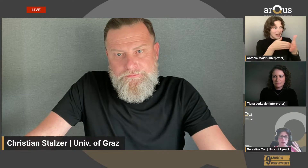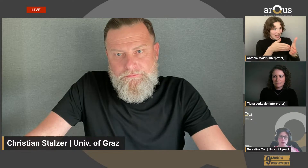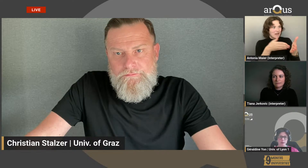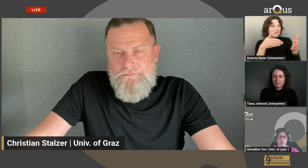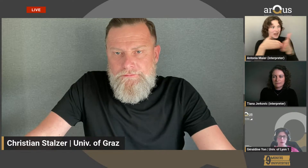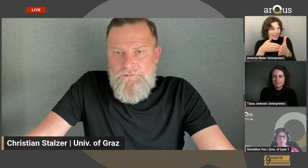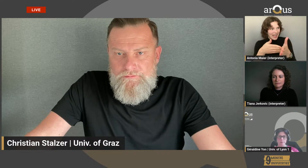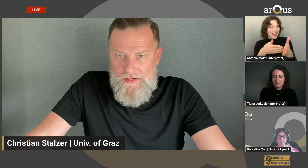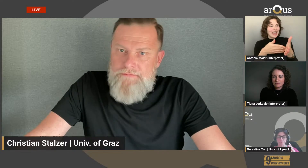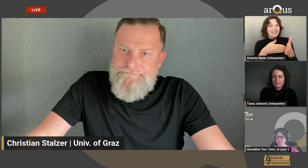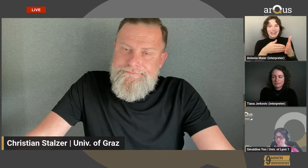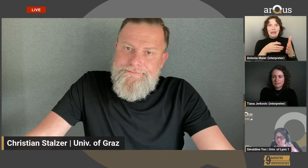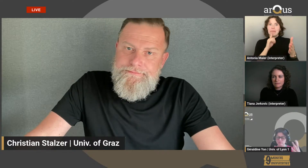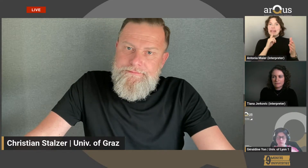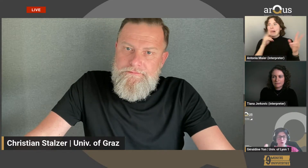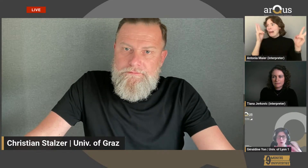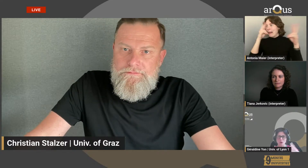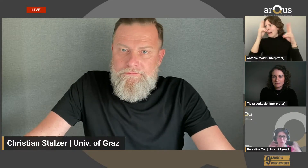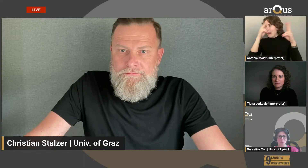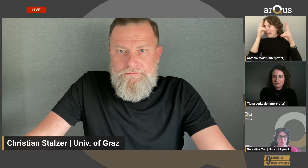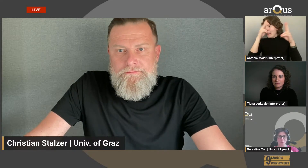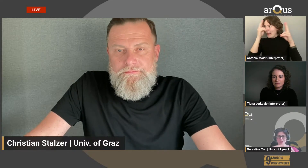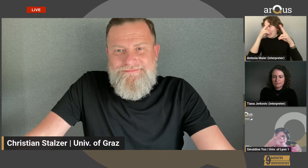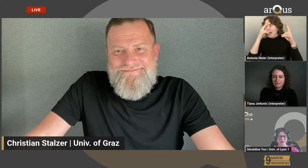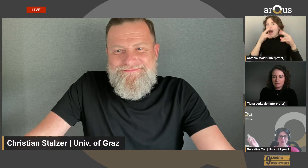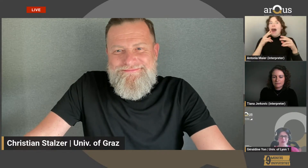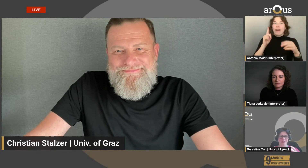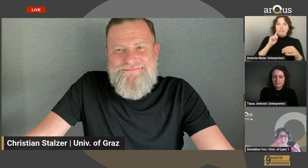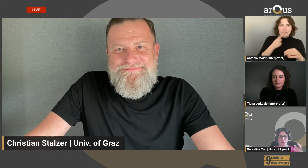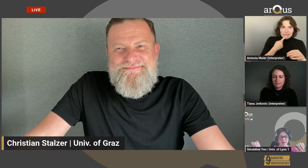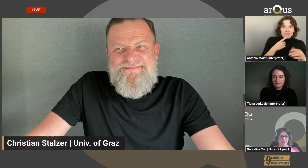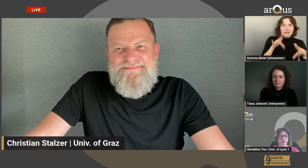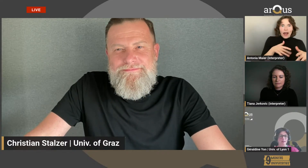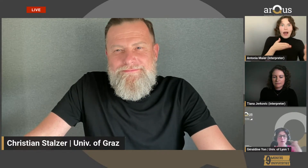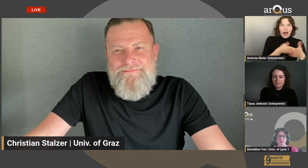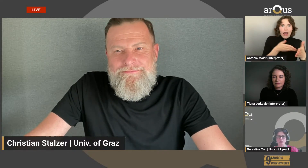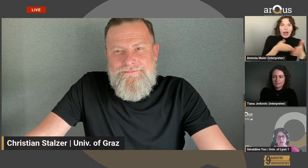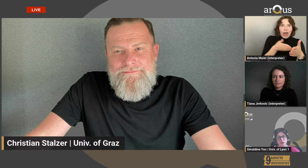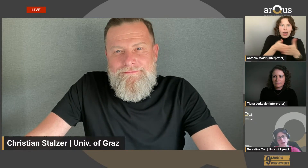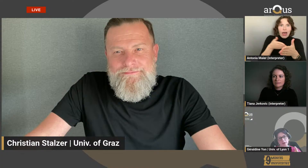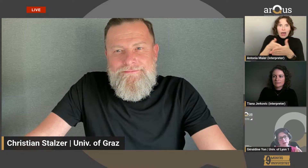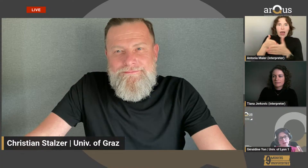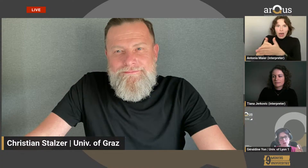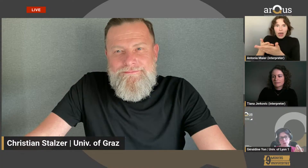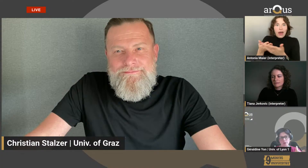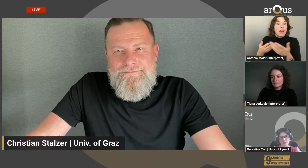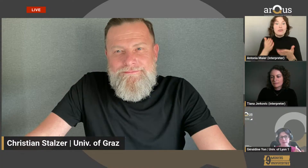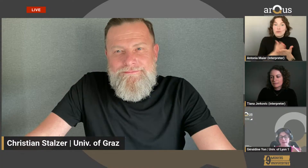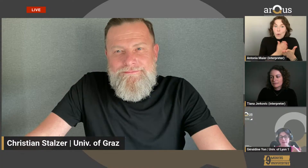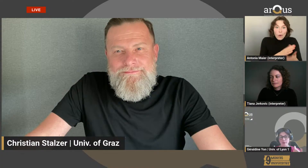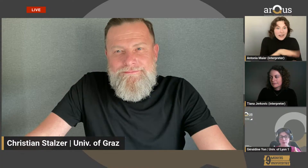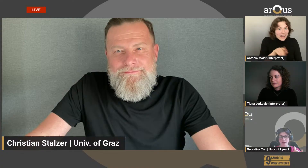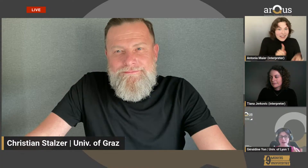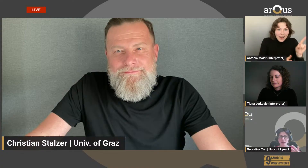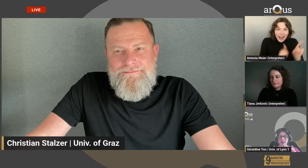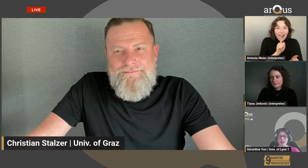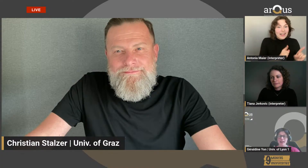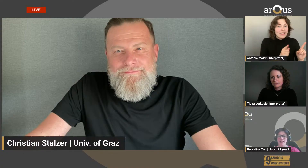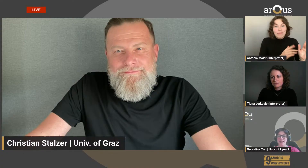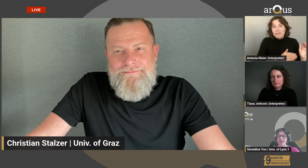can actually cross along their career and even in the kindergarten, as you were saying that very